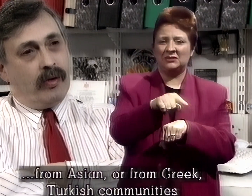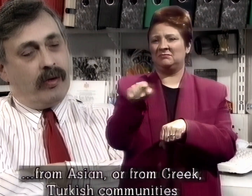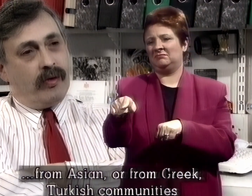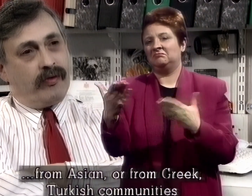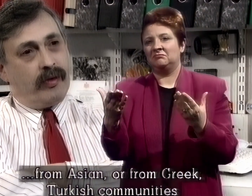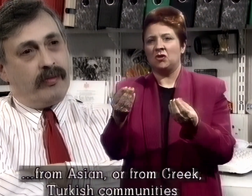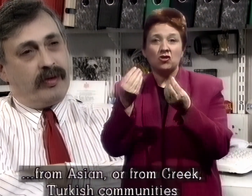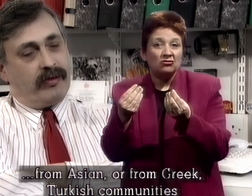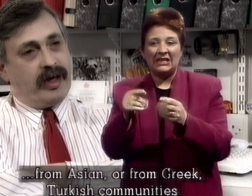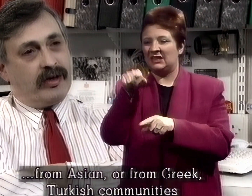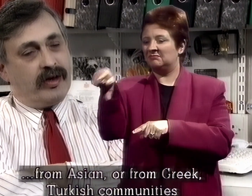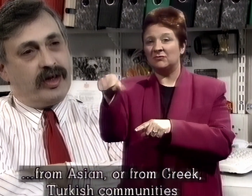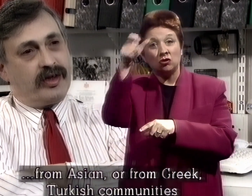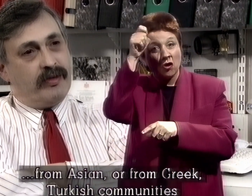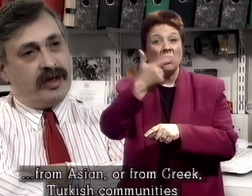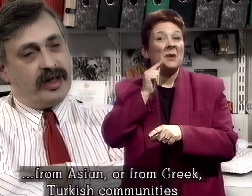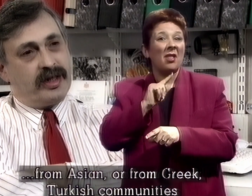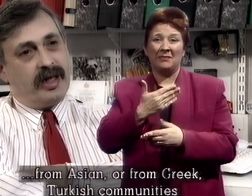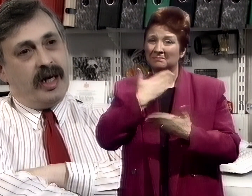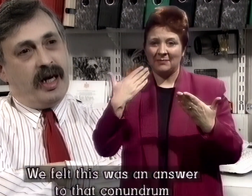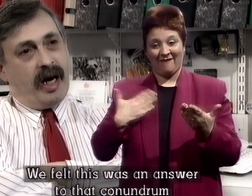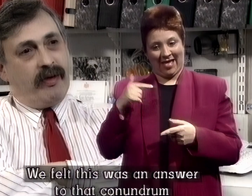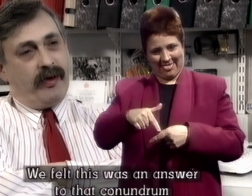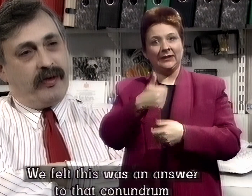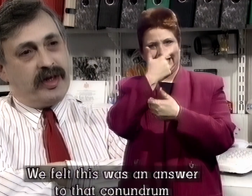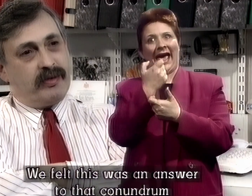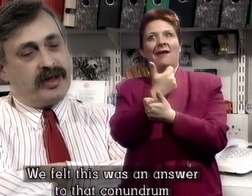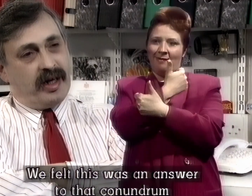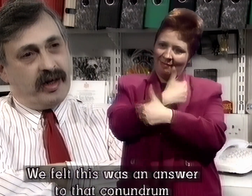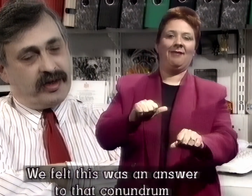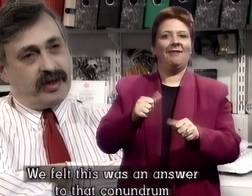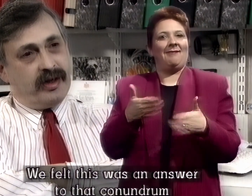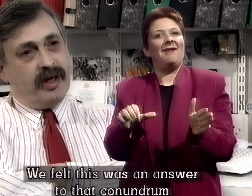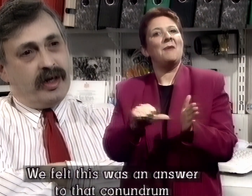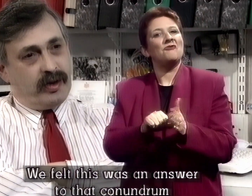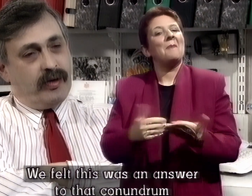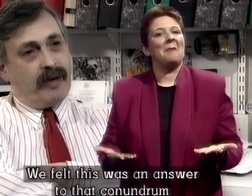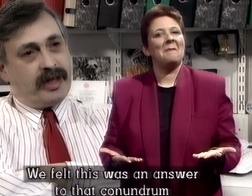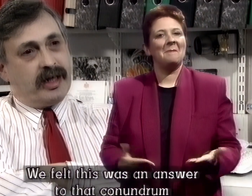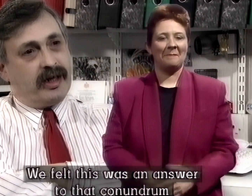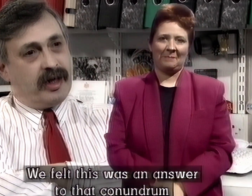or from Greek, Turkish communities, and we felt that this was an answer to that particular